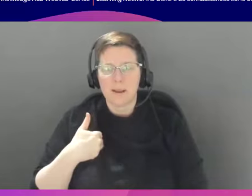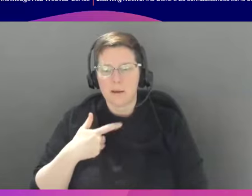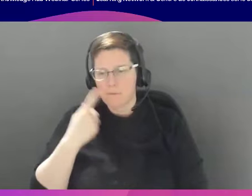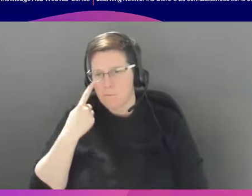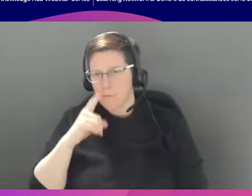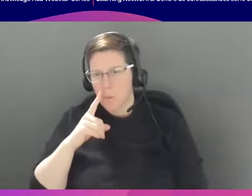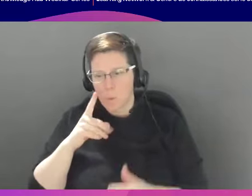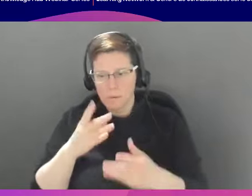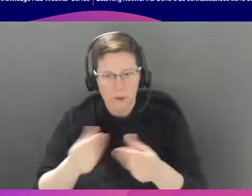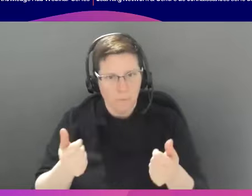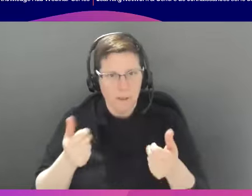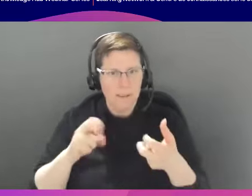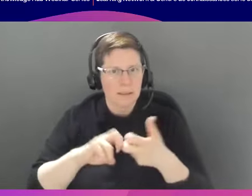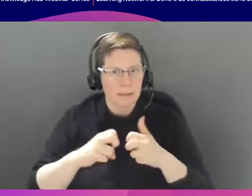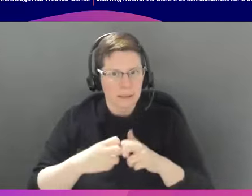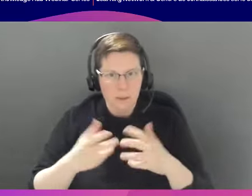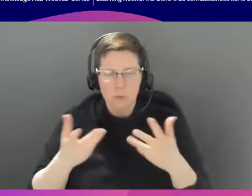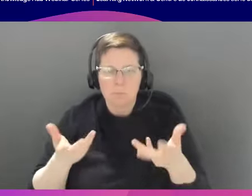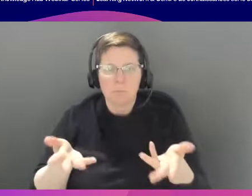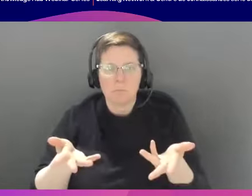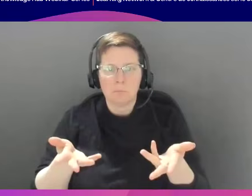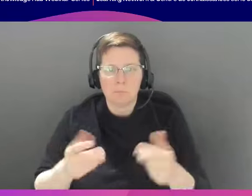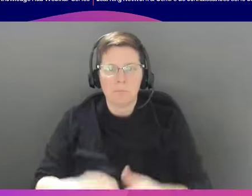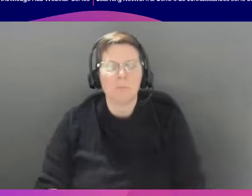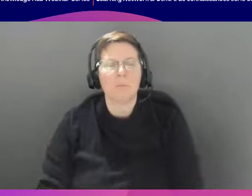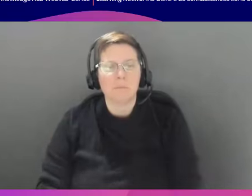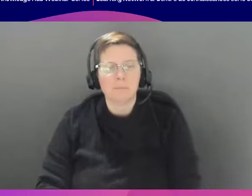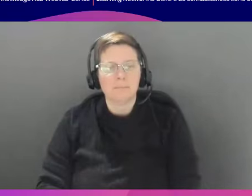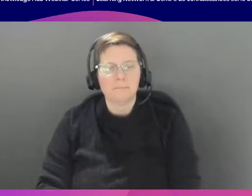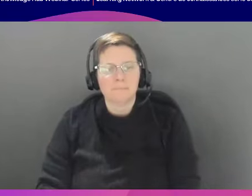or gender-based violence from incels or otherwise?